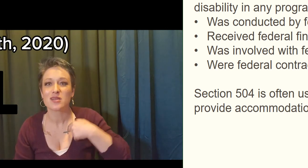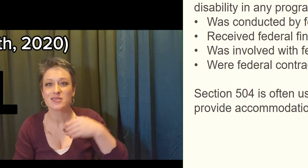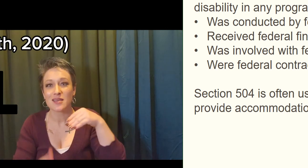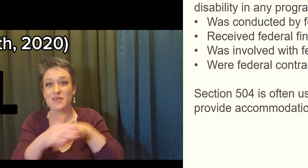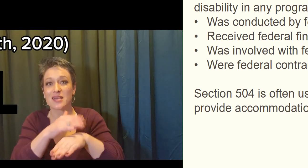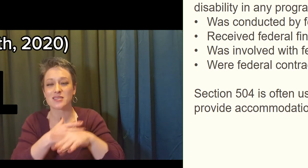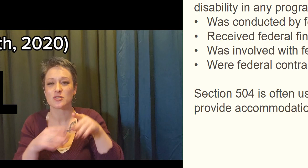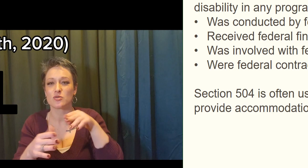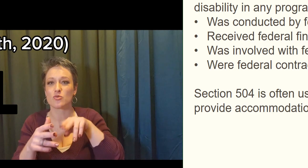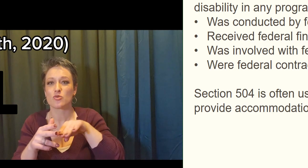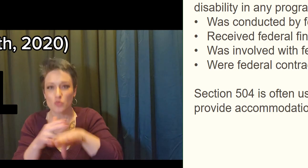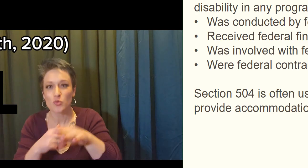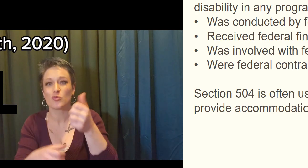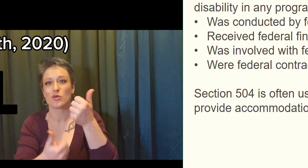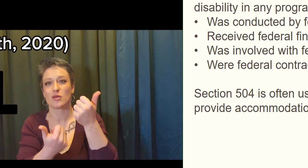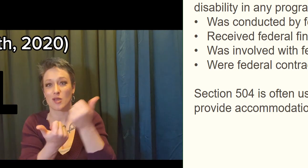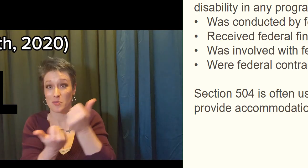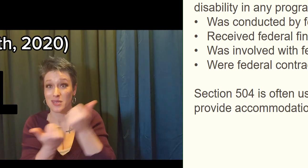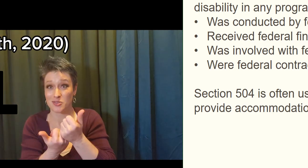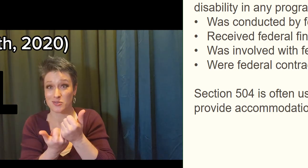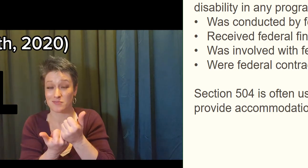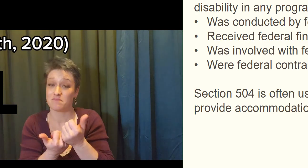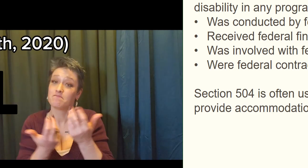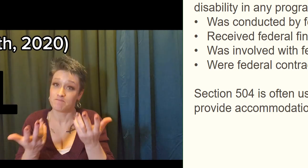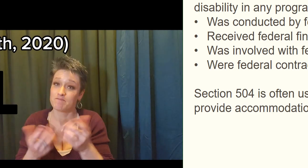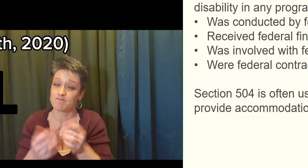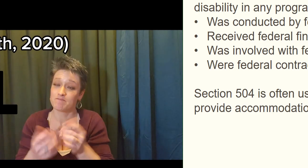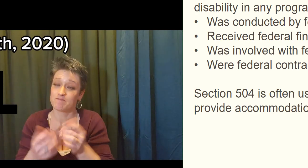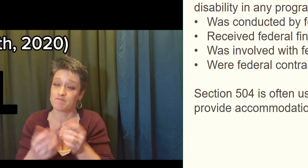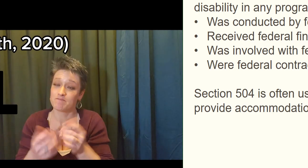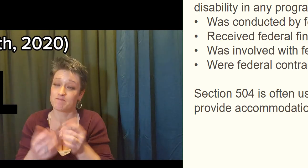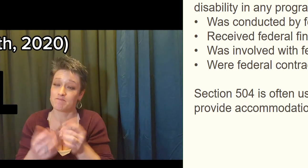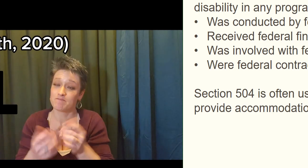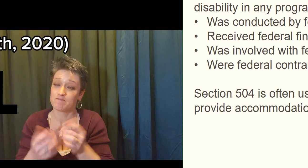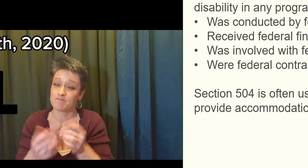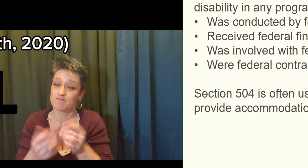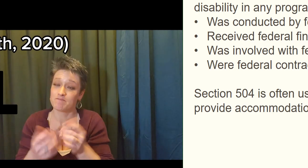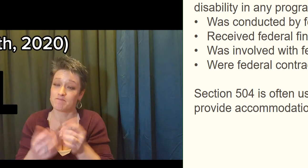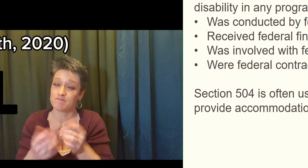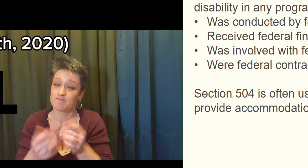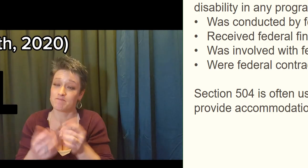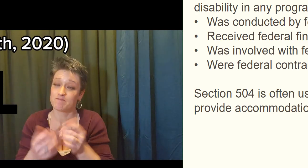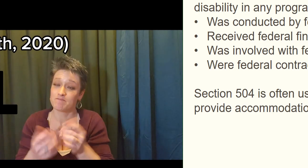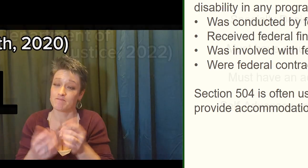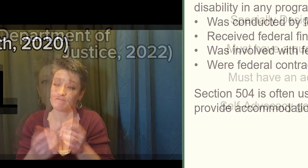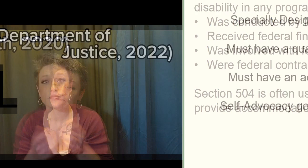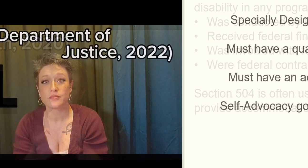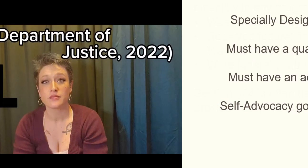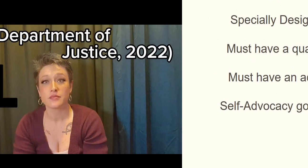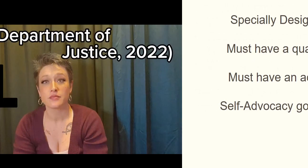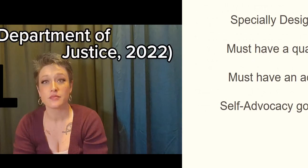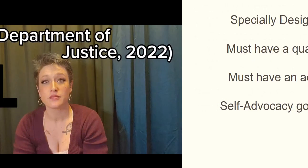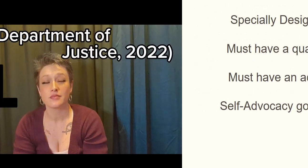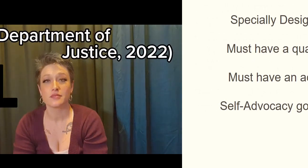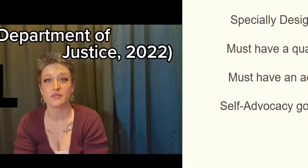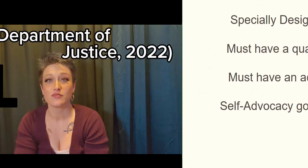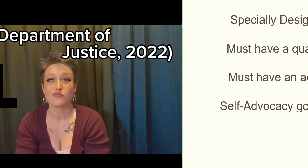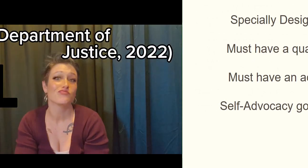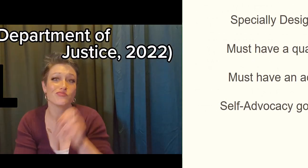get services or benefits, it meant that they needed access and accommodations.